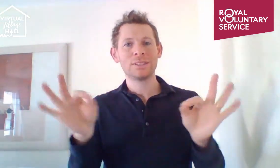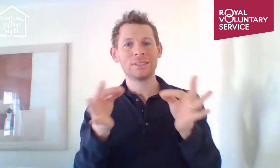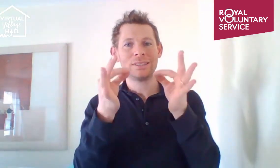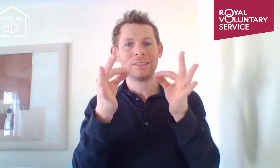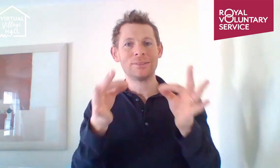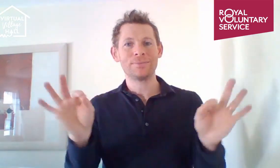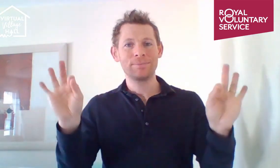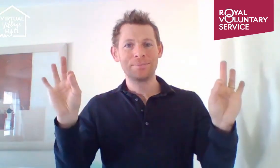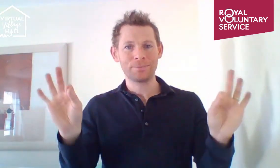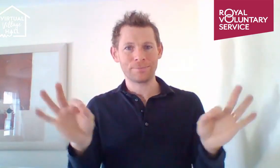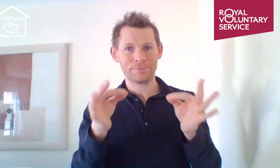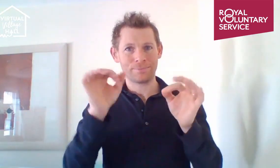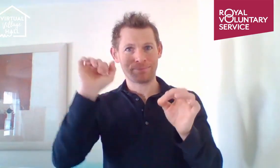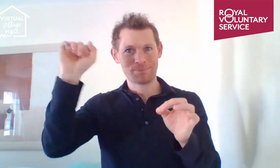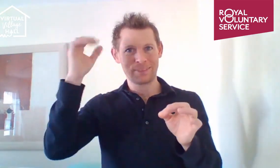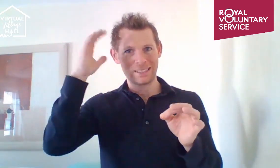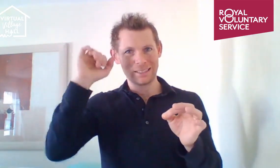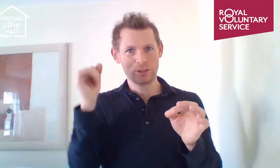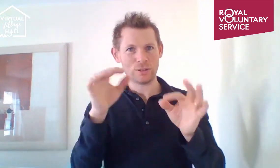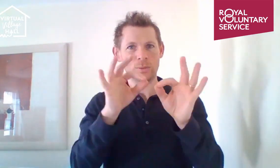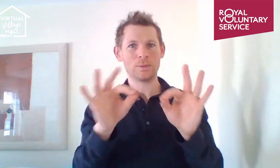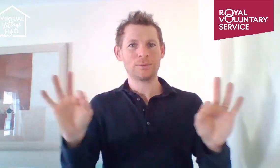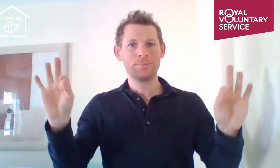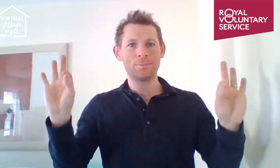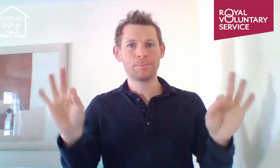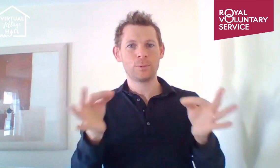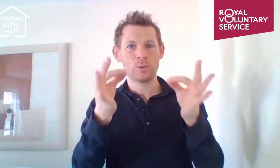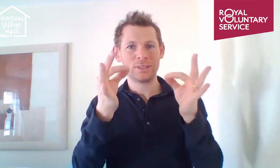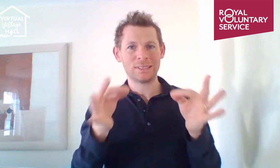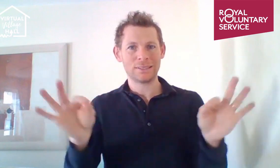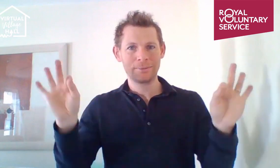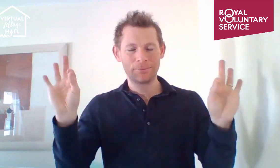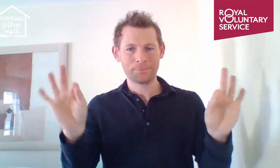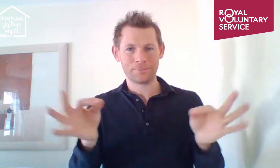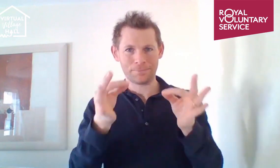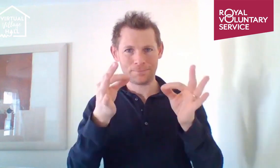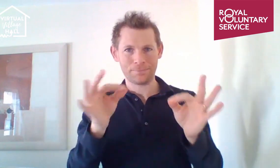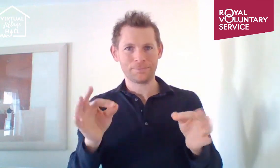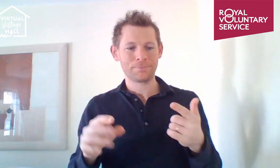Or of course, across the water, it's like this.